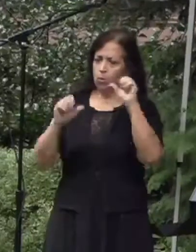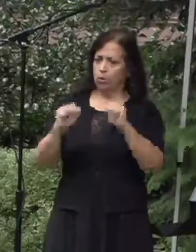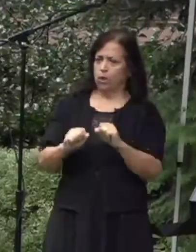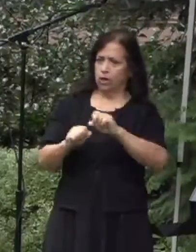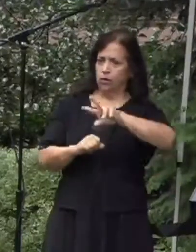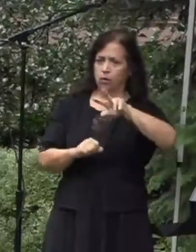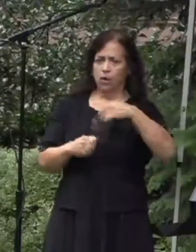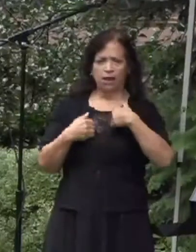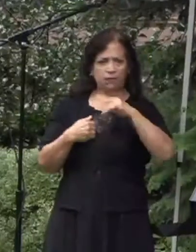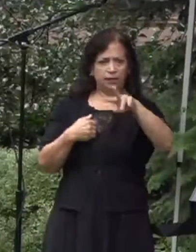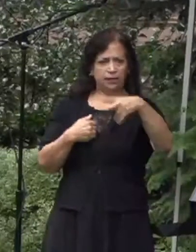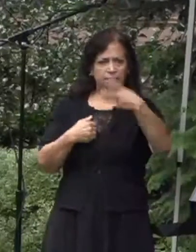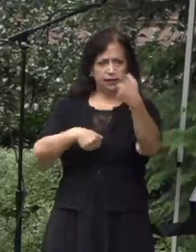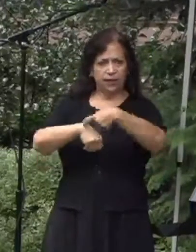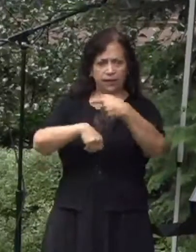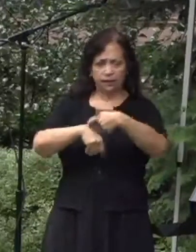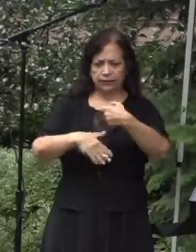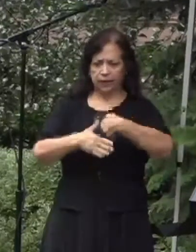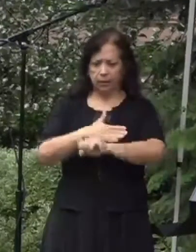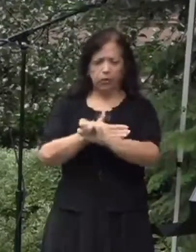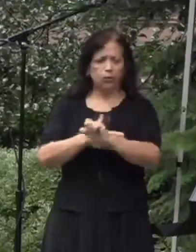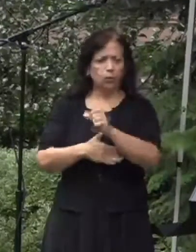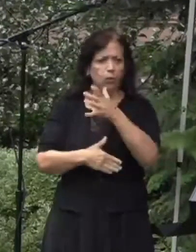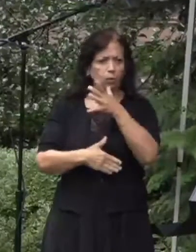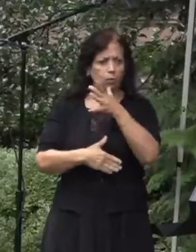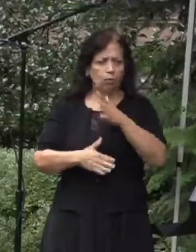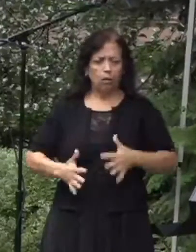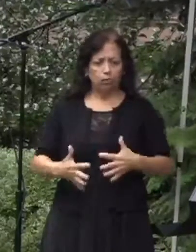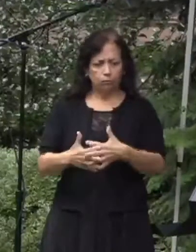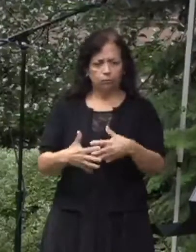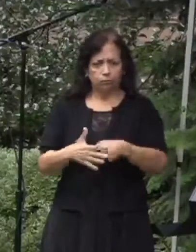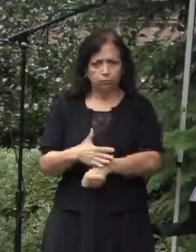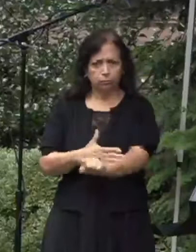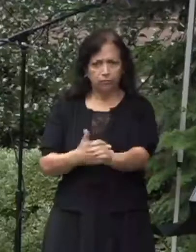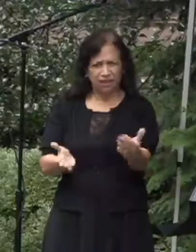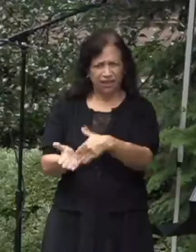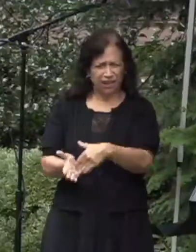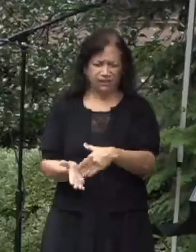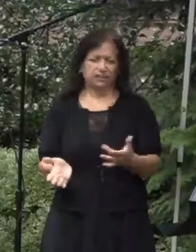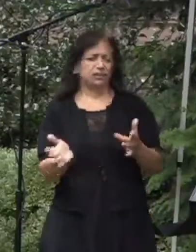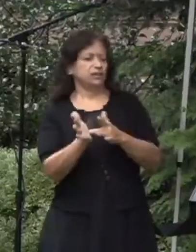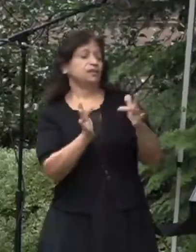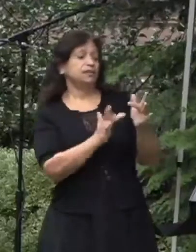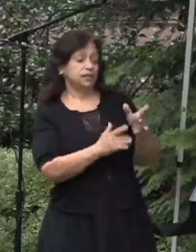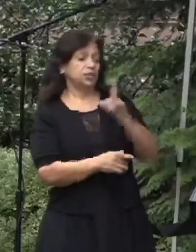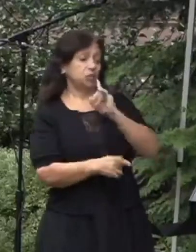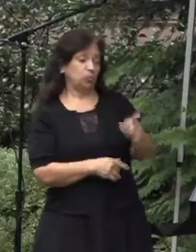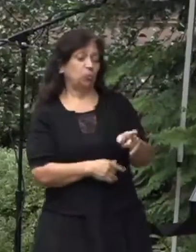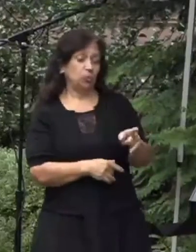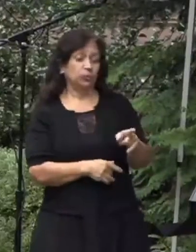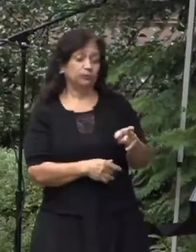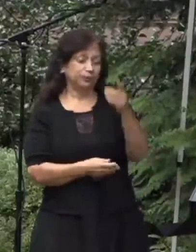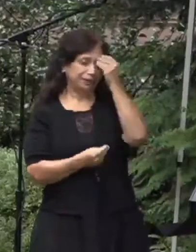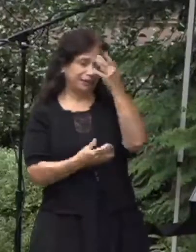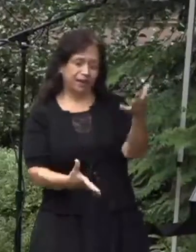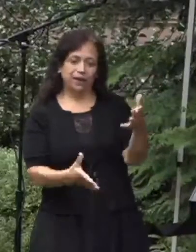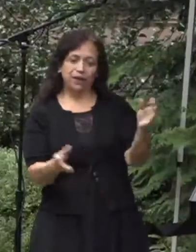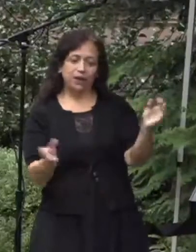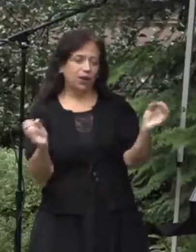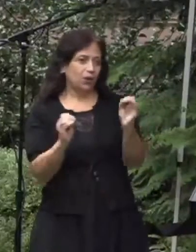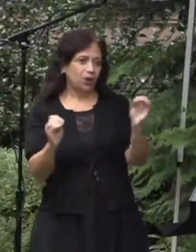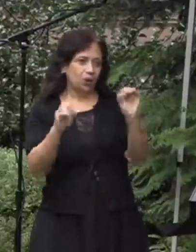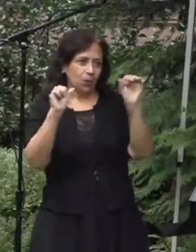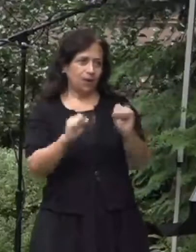a second time into their mother's womb and be born?" Jesus answered, "Very truly, I tell you, no one